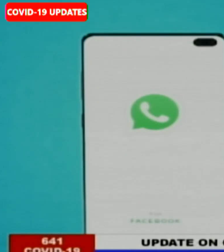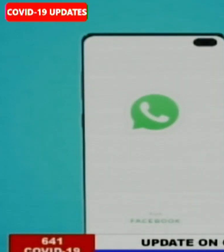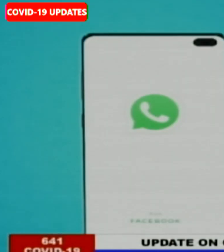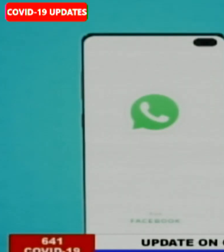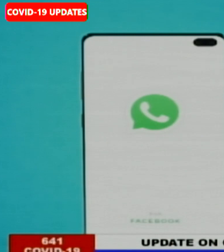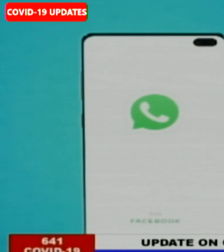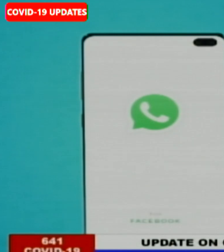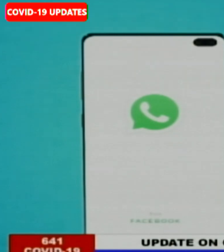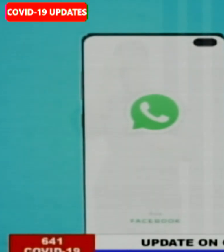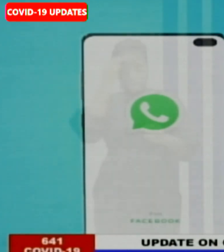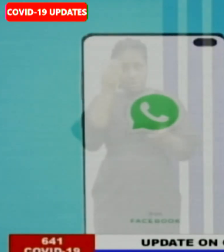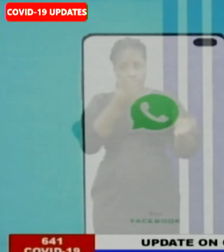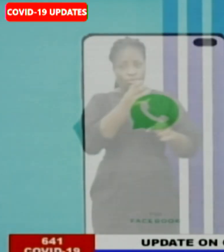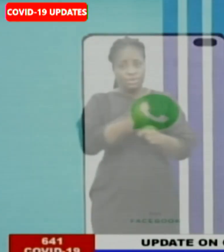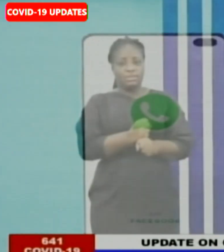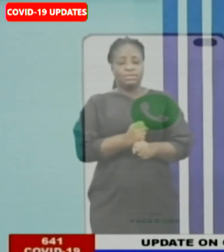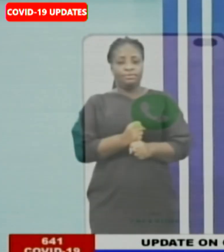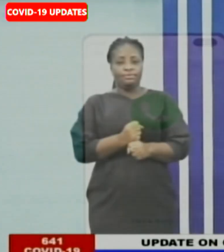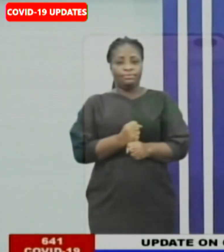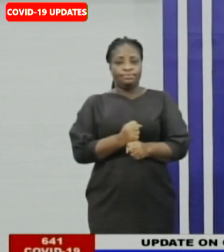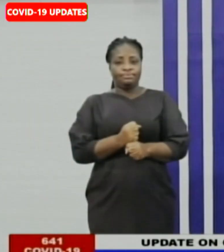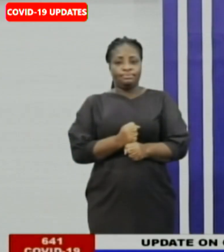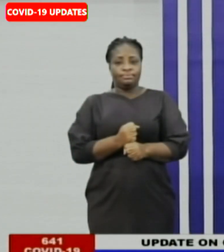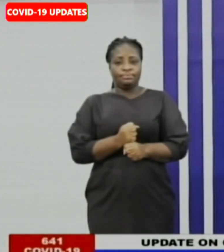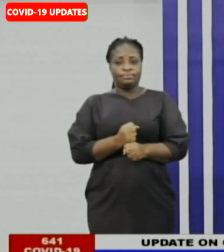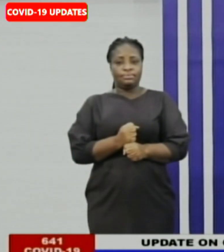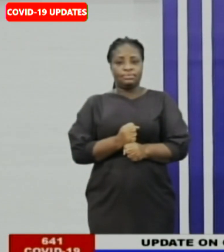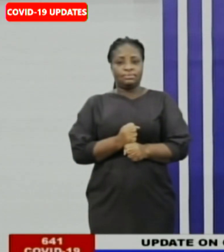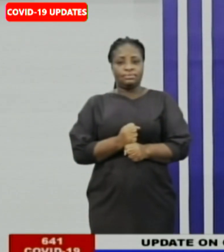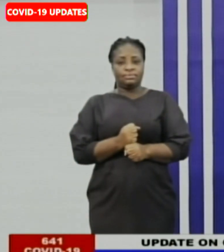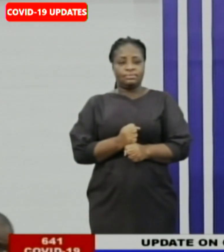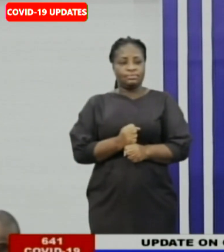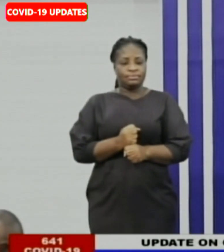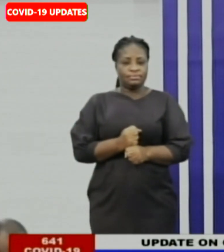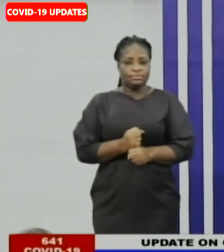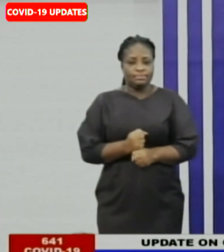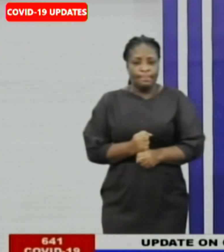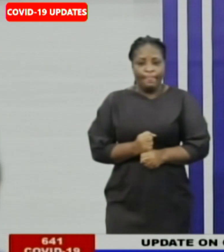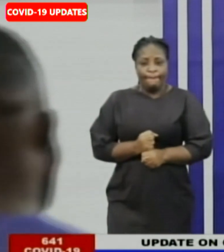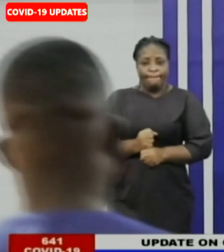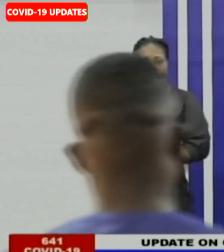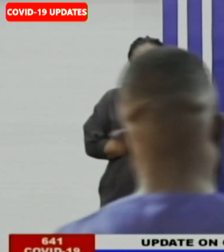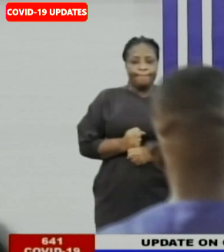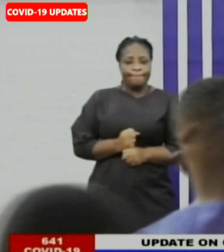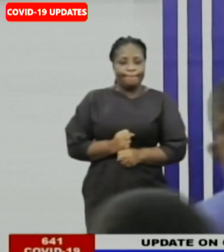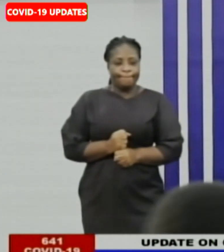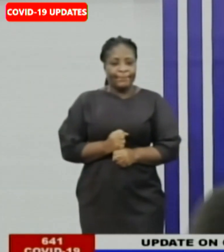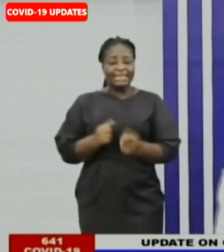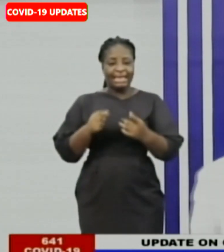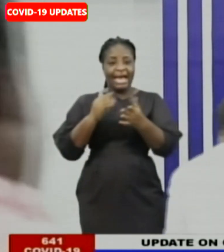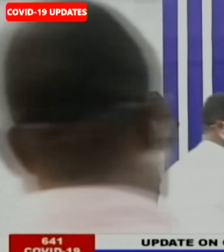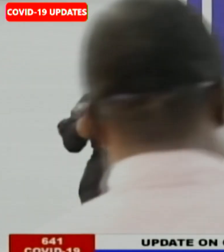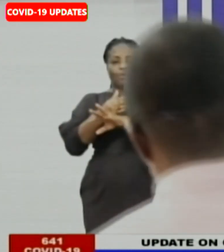Honorable Minister for Energy will receive it for us, and then we will deal with the subject of stigmatization.